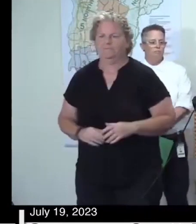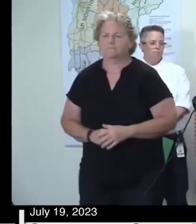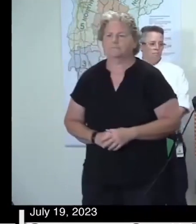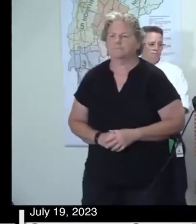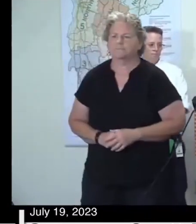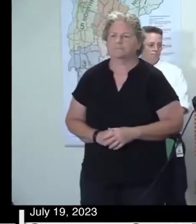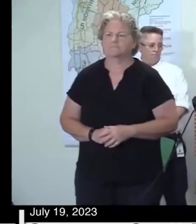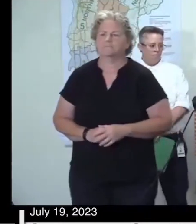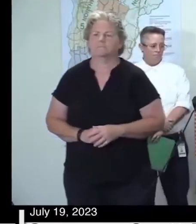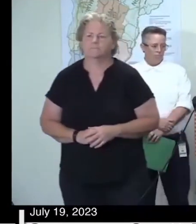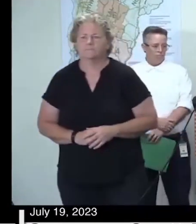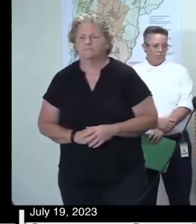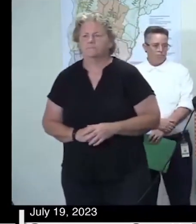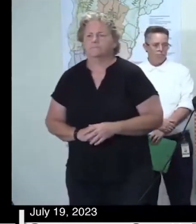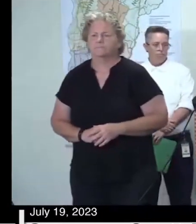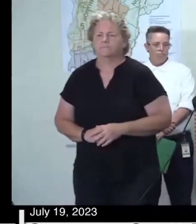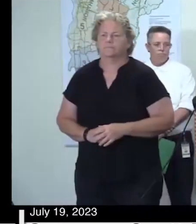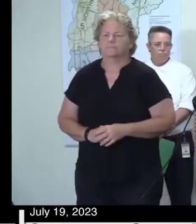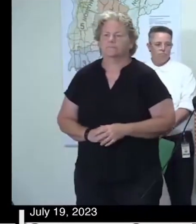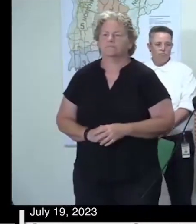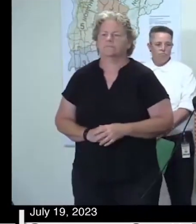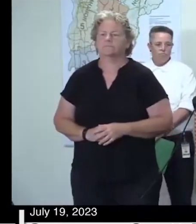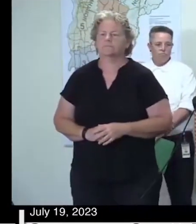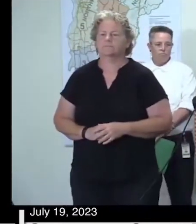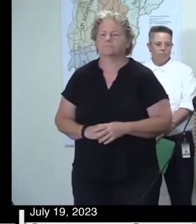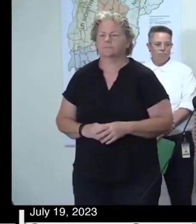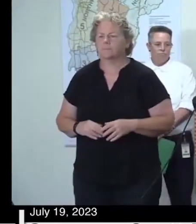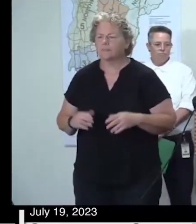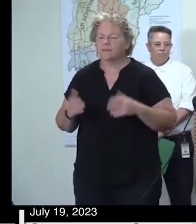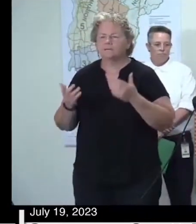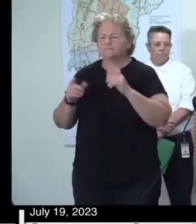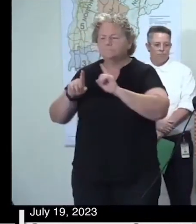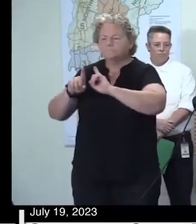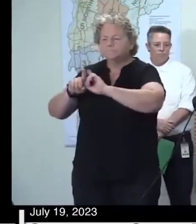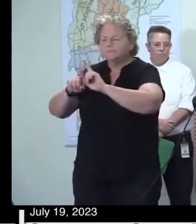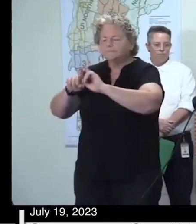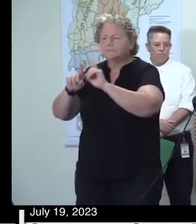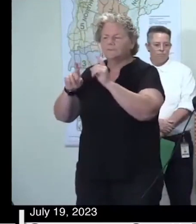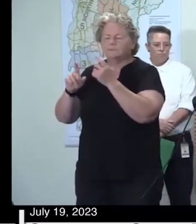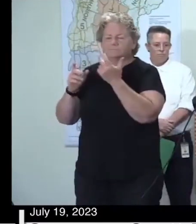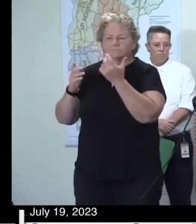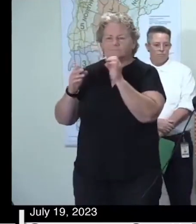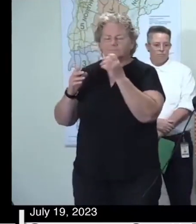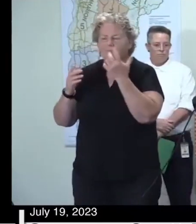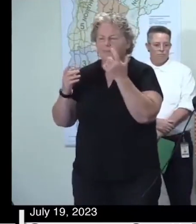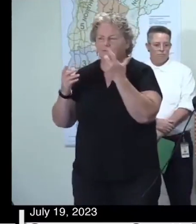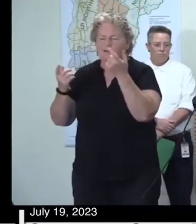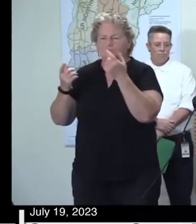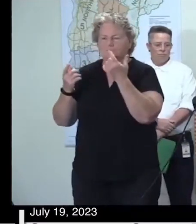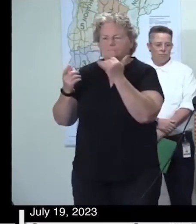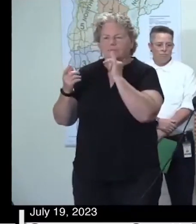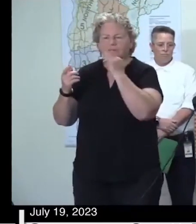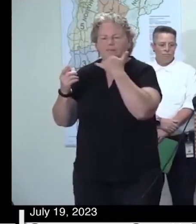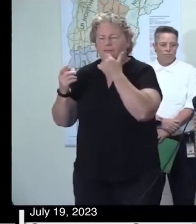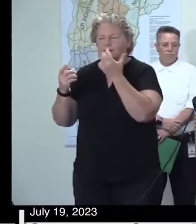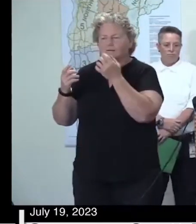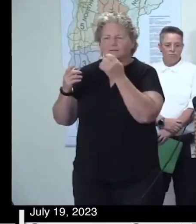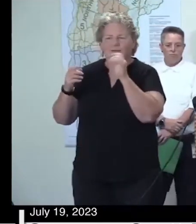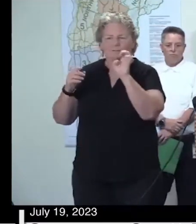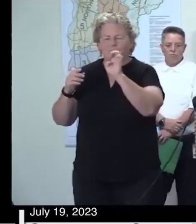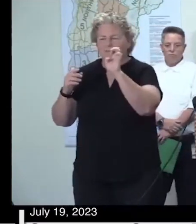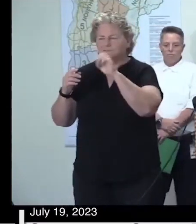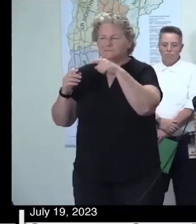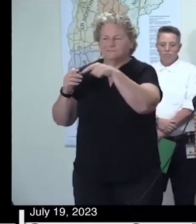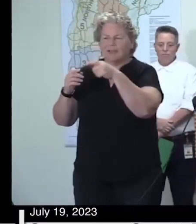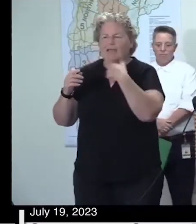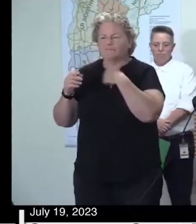hazardous materials teams have been extremely busy. In just the past week, our hazmat teams have completed 75